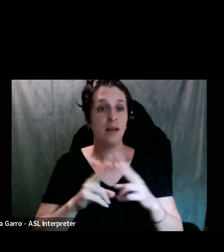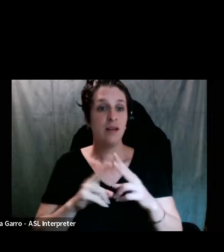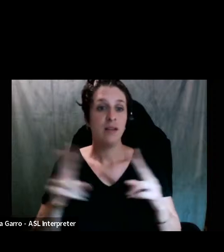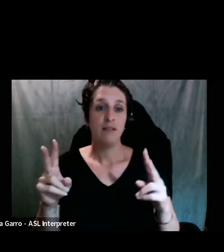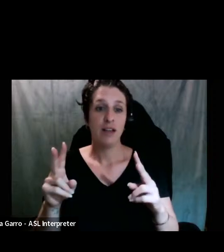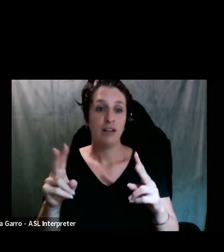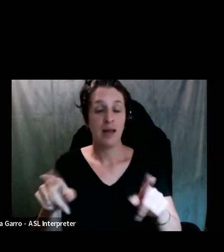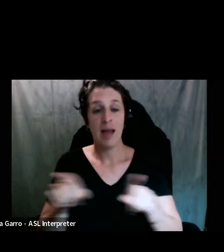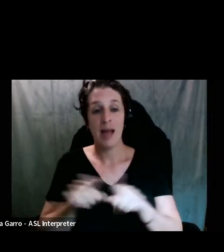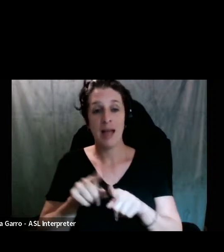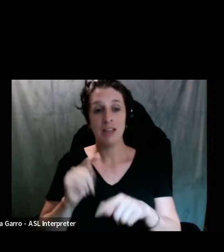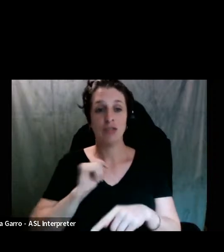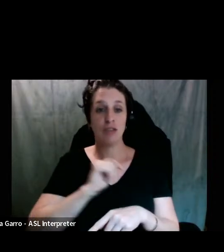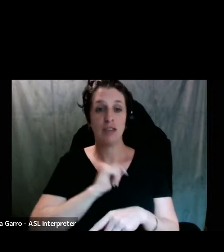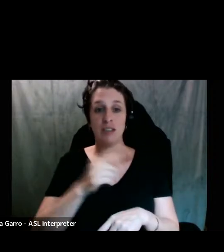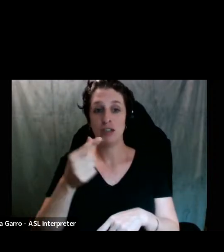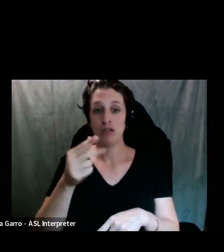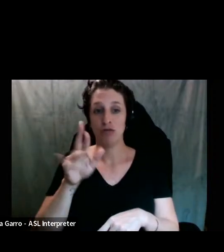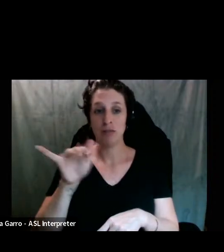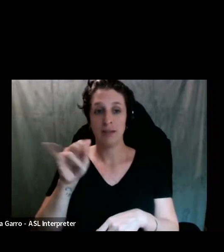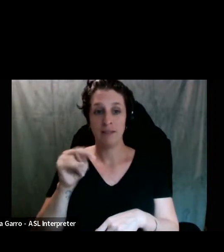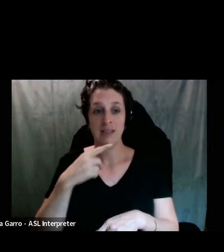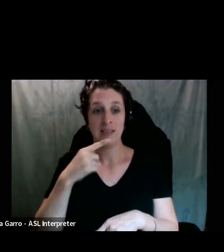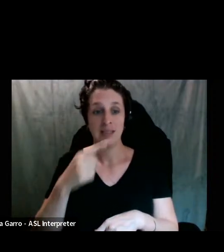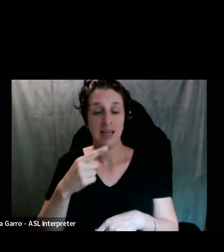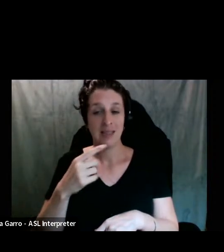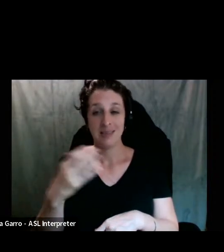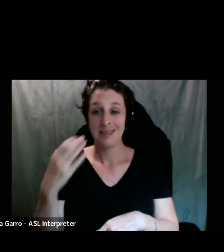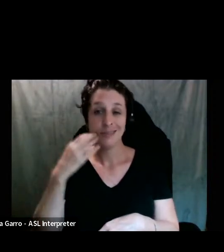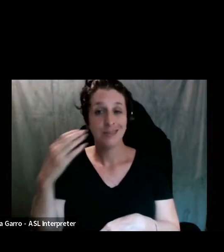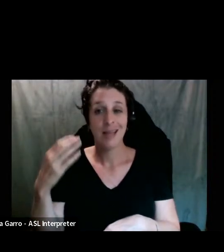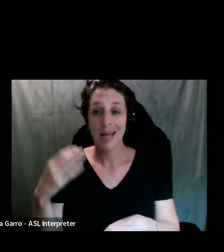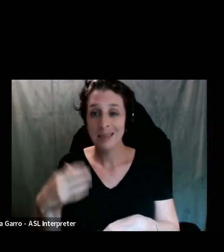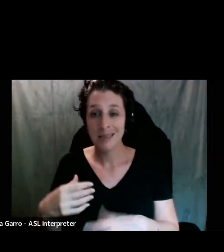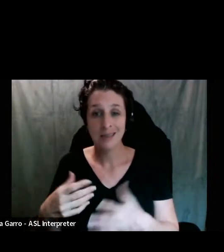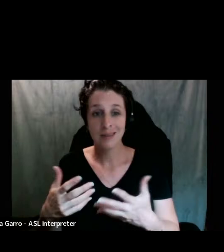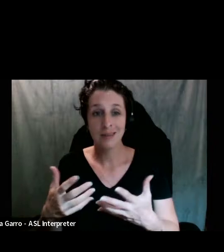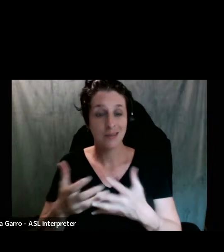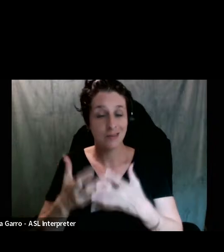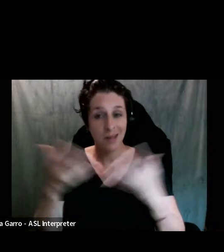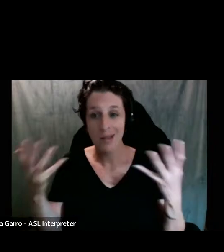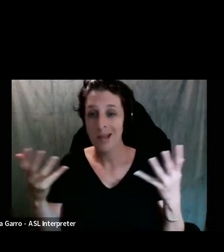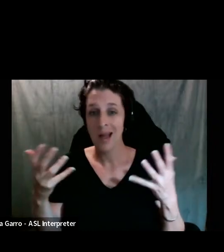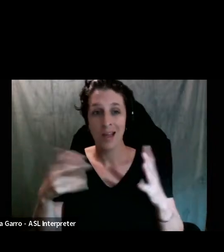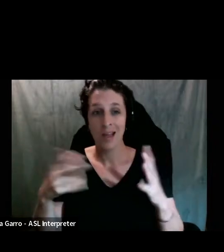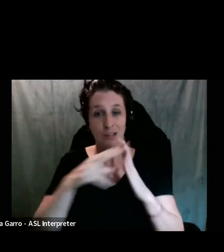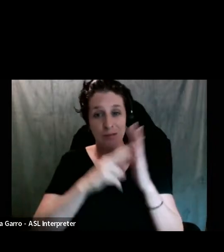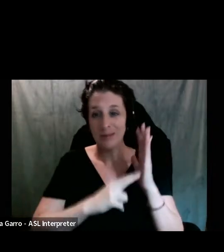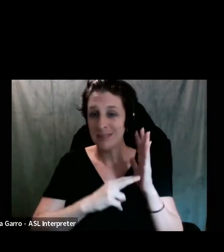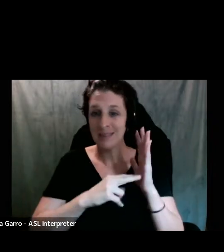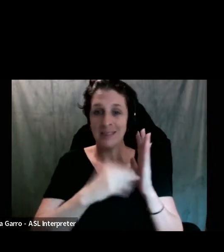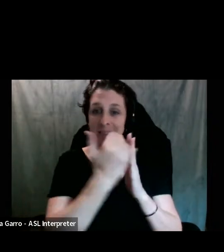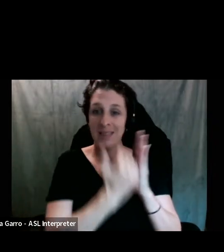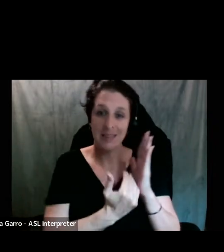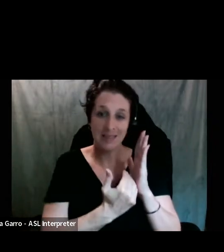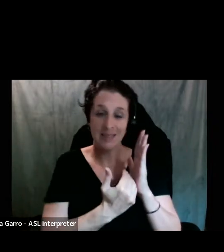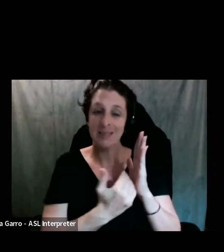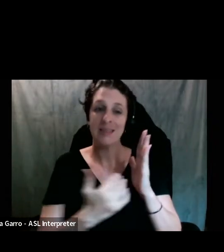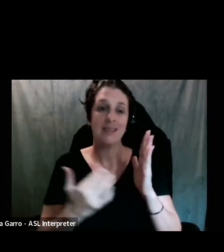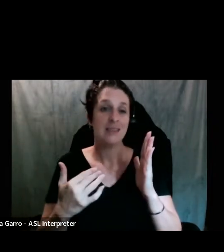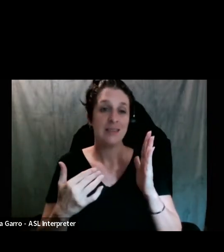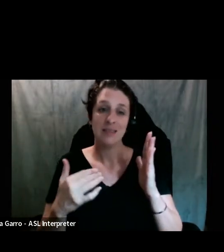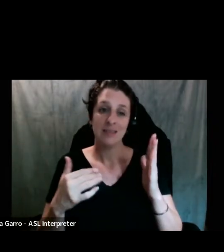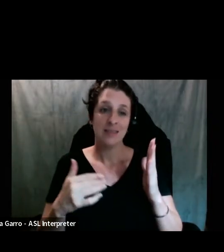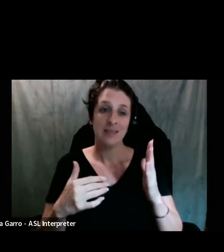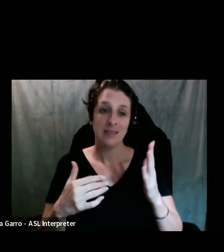as Trustee Griffin said, dense reading list and supplemental materials